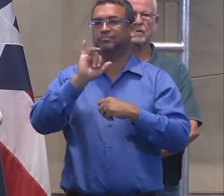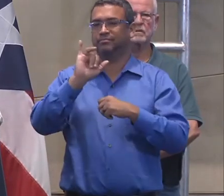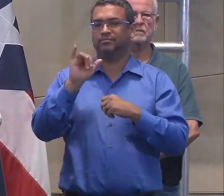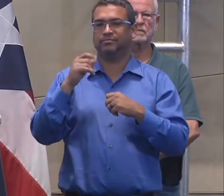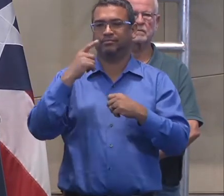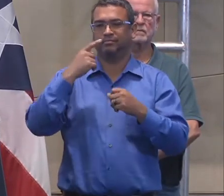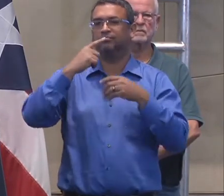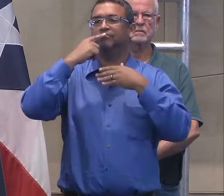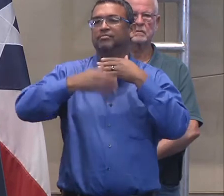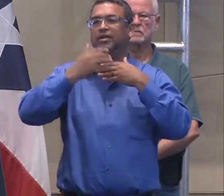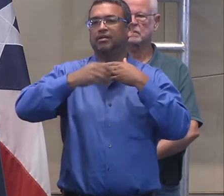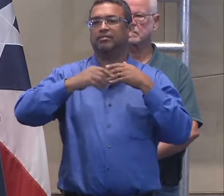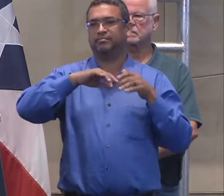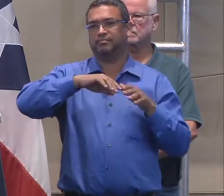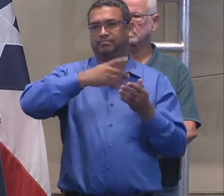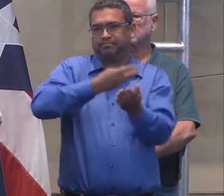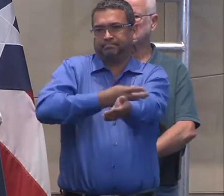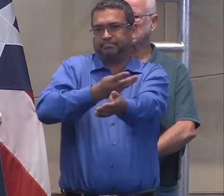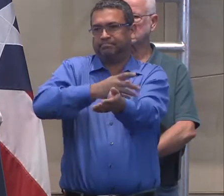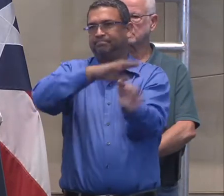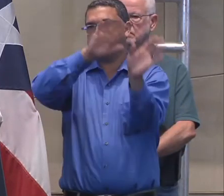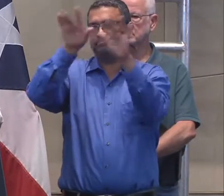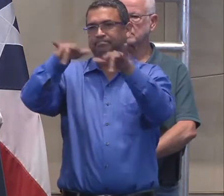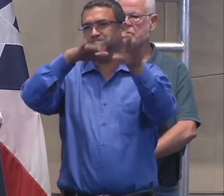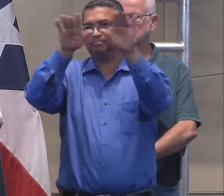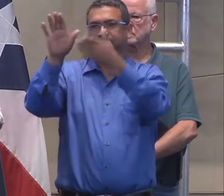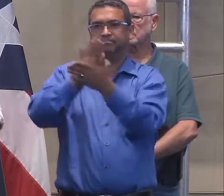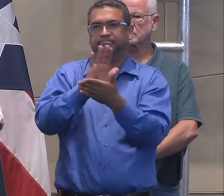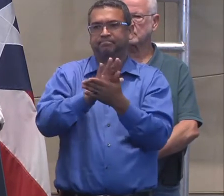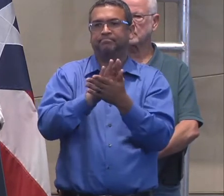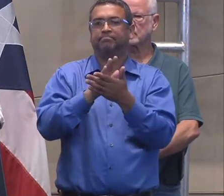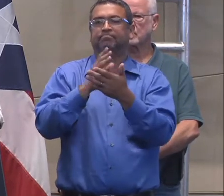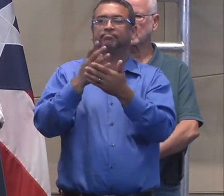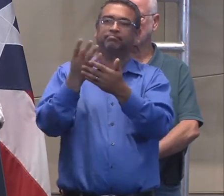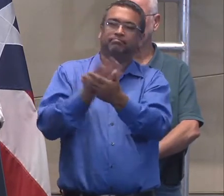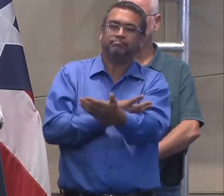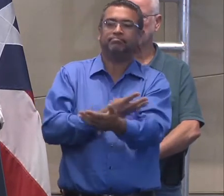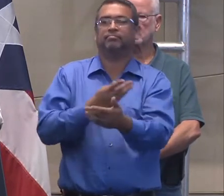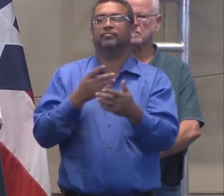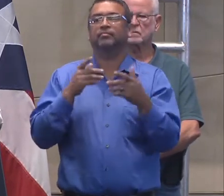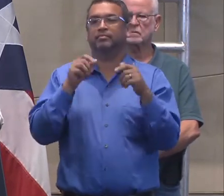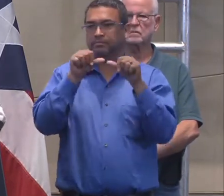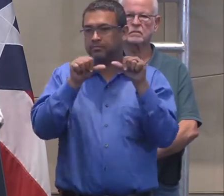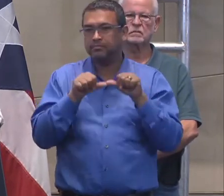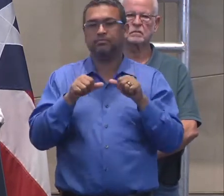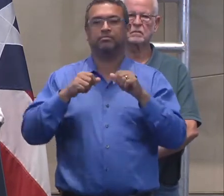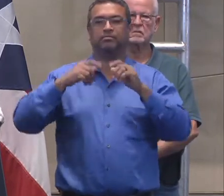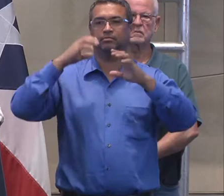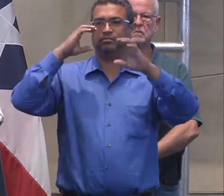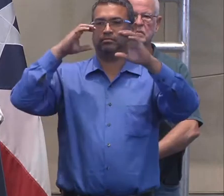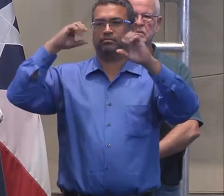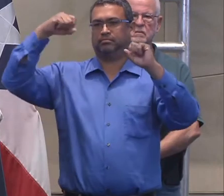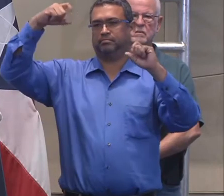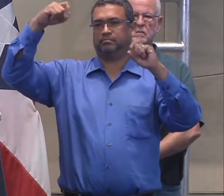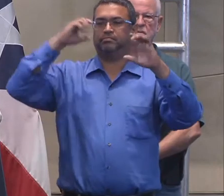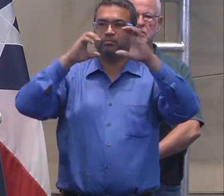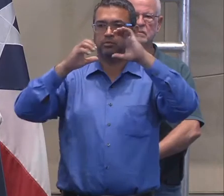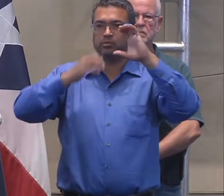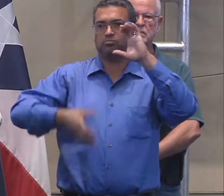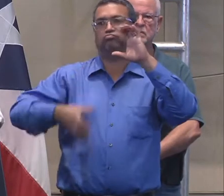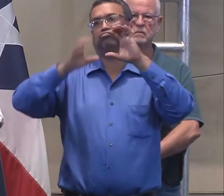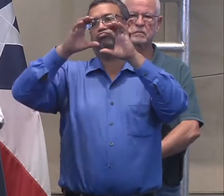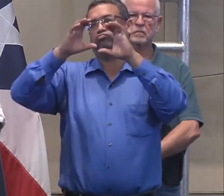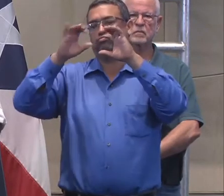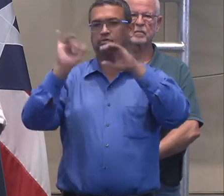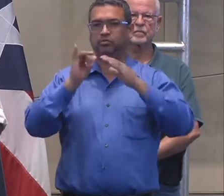water distribution, energy restoration, telecoms restoration, and ports. And then,